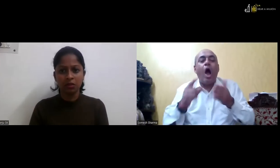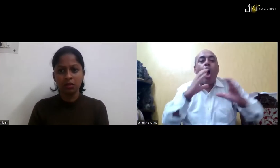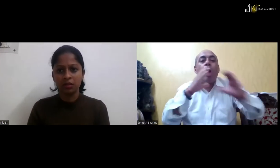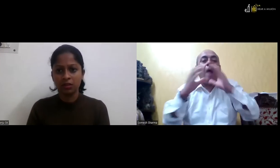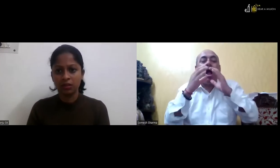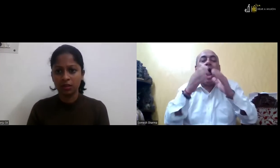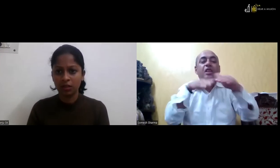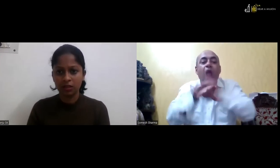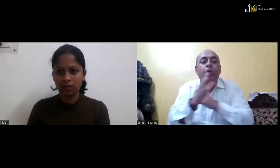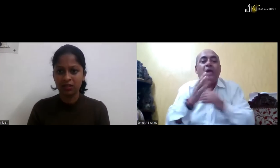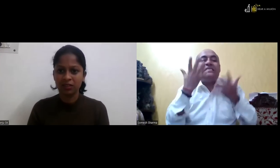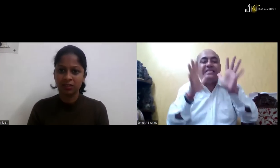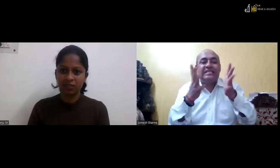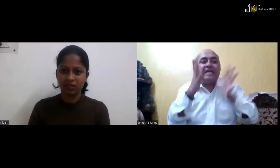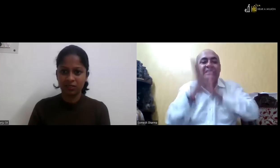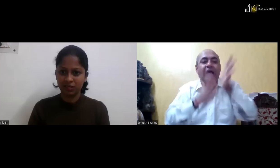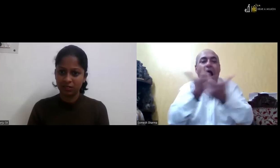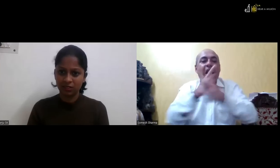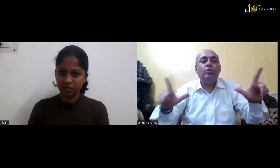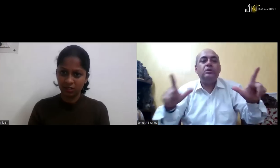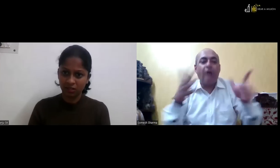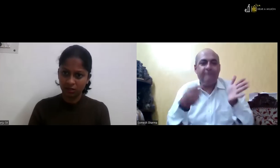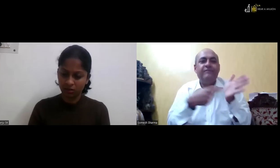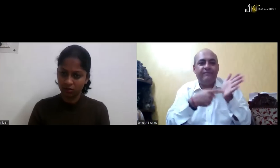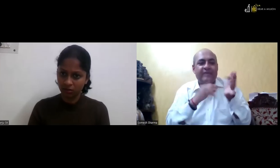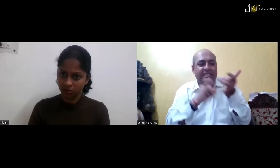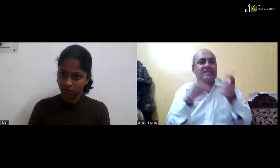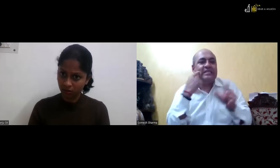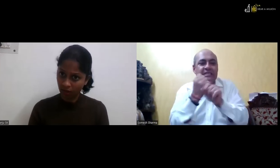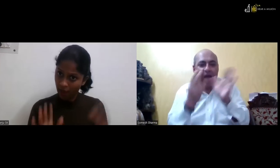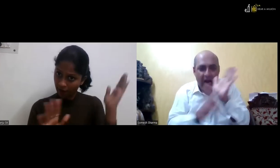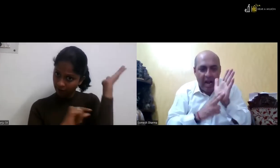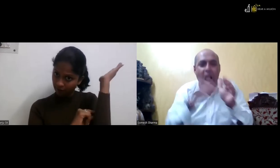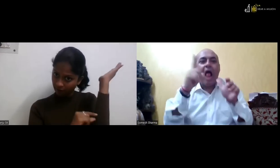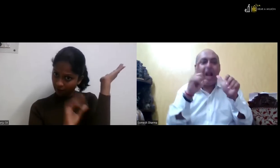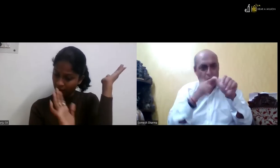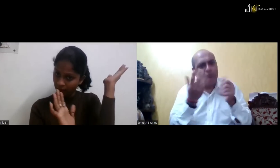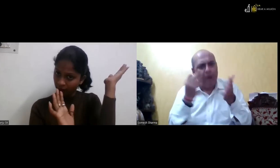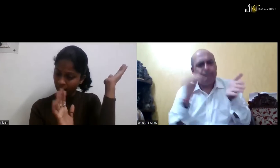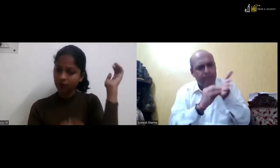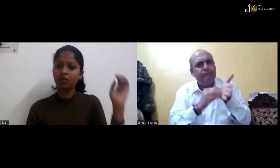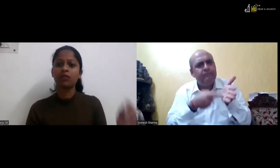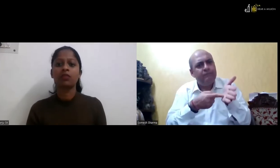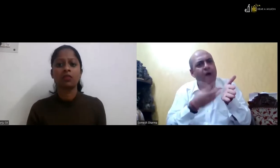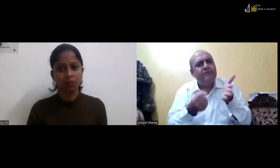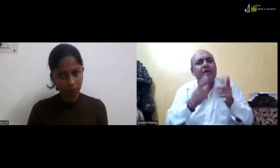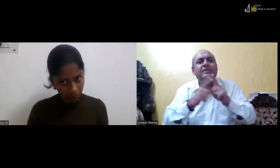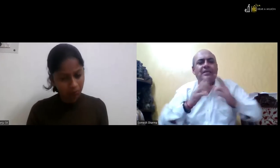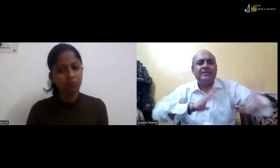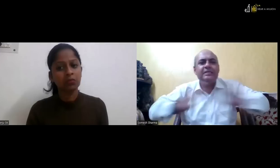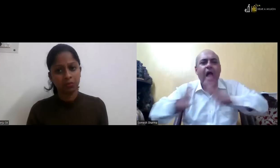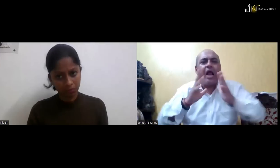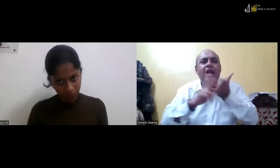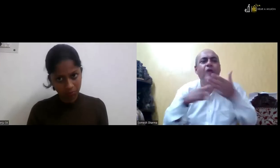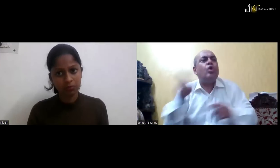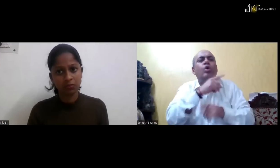do you mention it? See, for the communication, we use sign language. Okay, we also mention